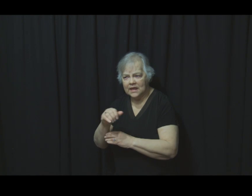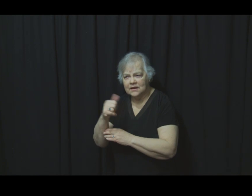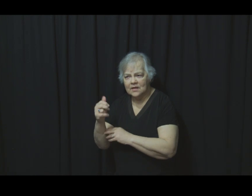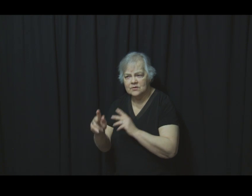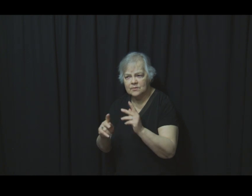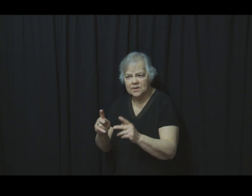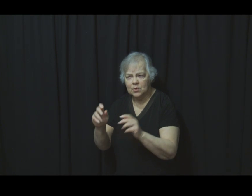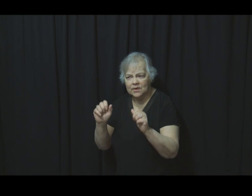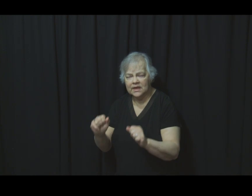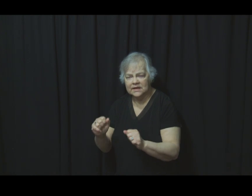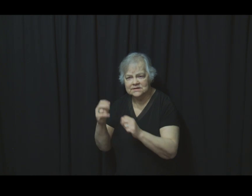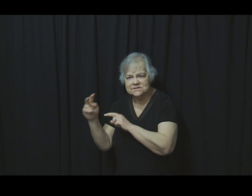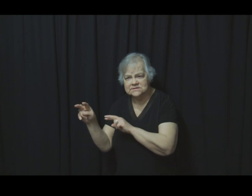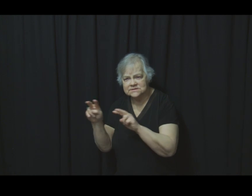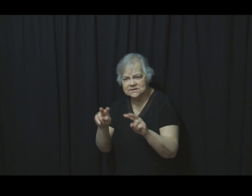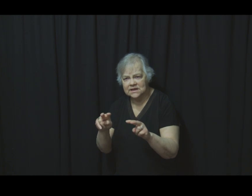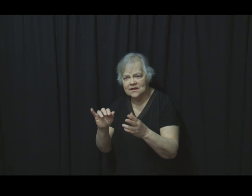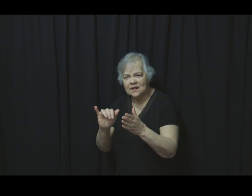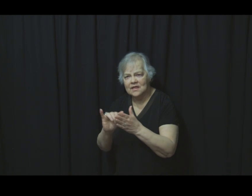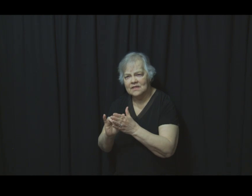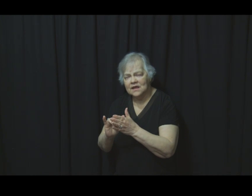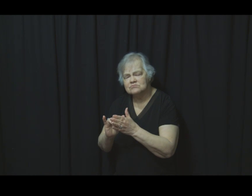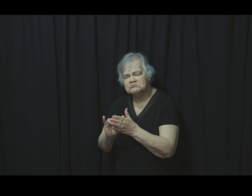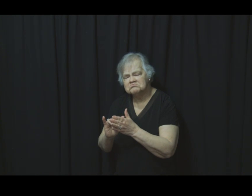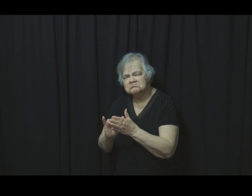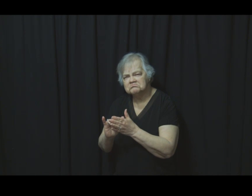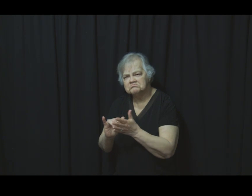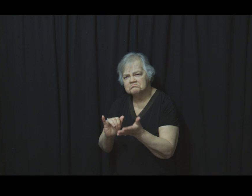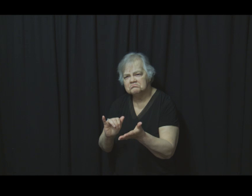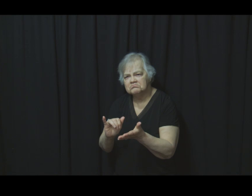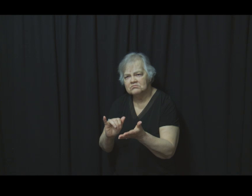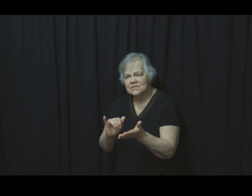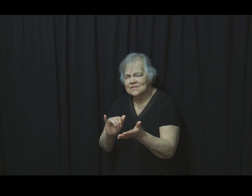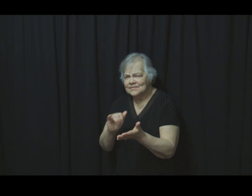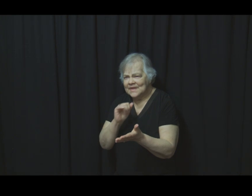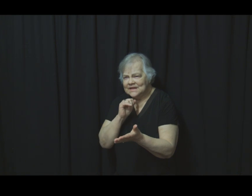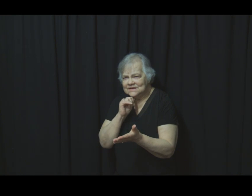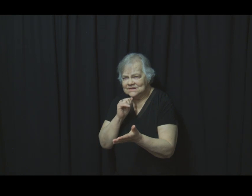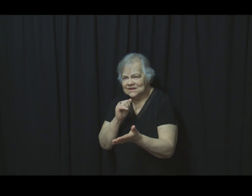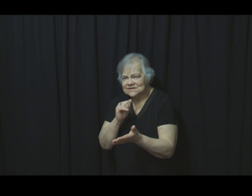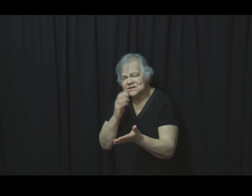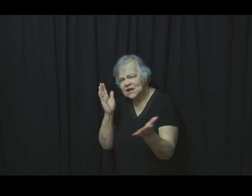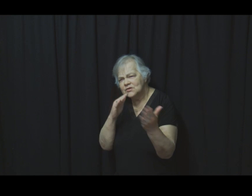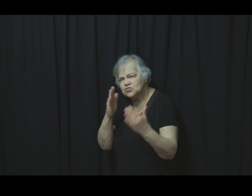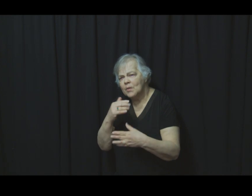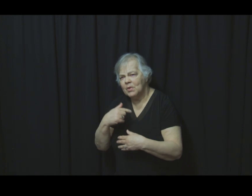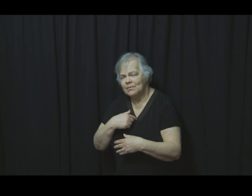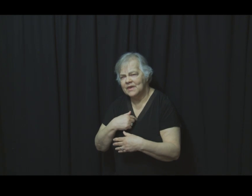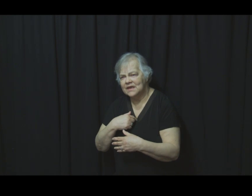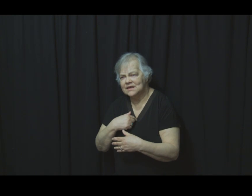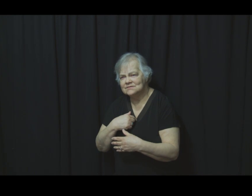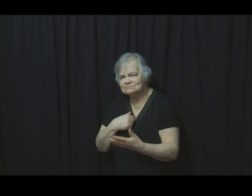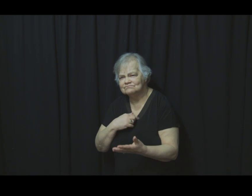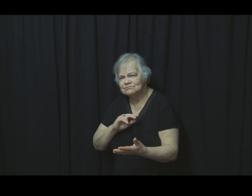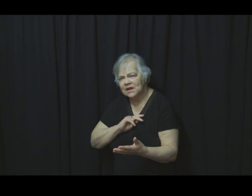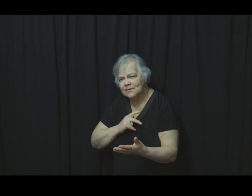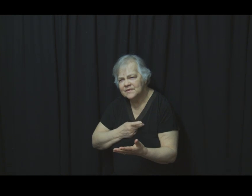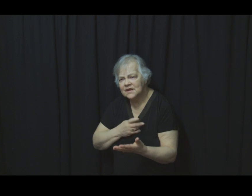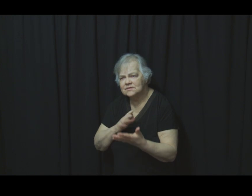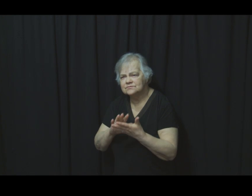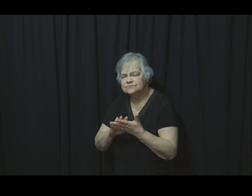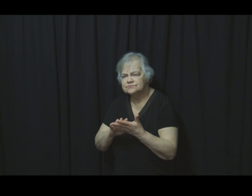observe. That to me is unsettling, troubling. And then about the disease